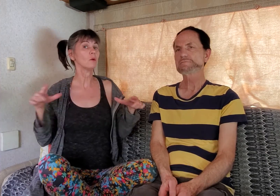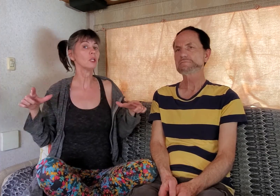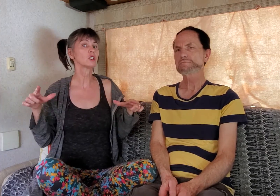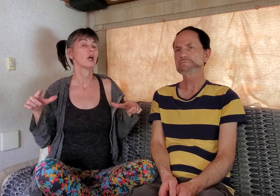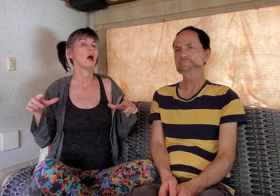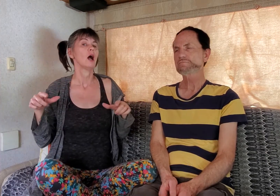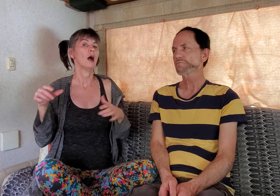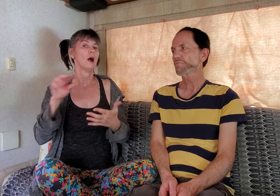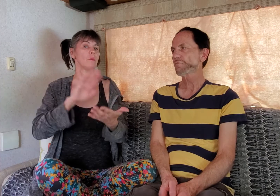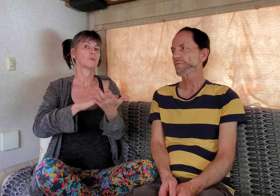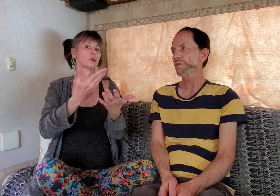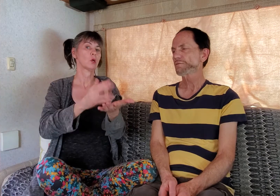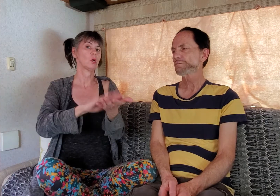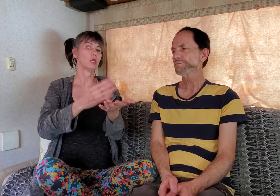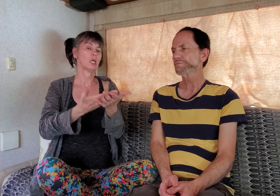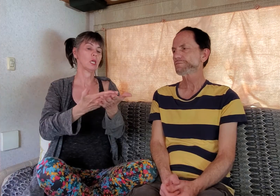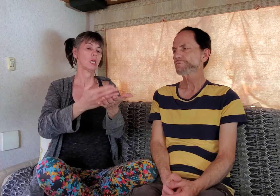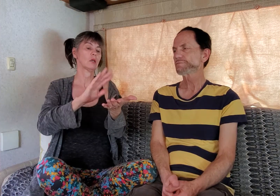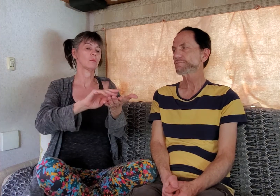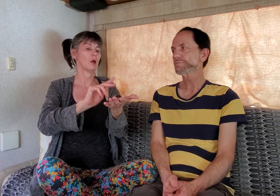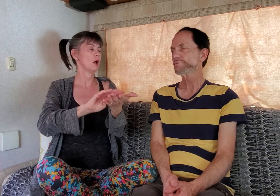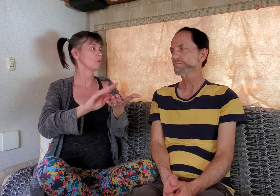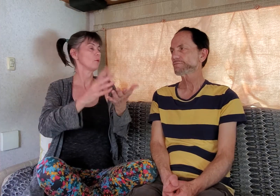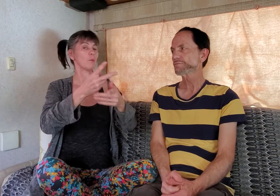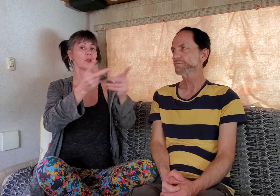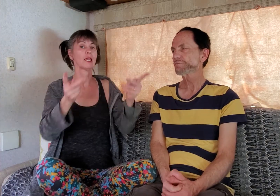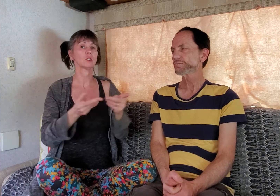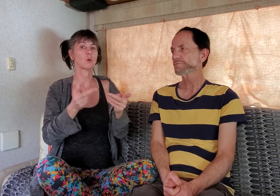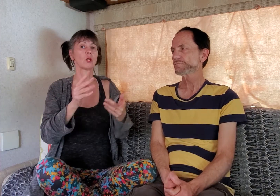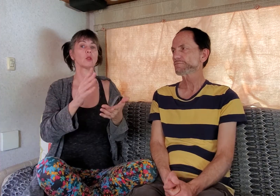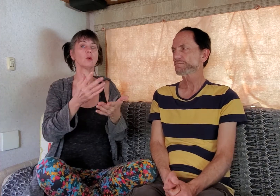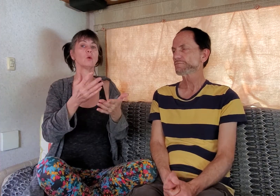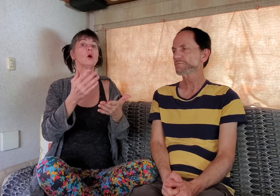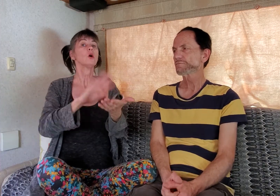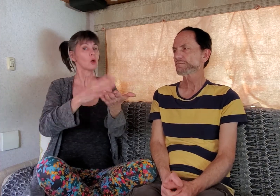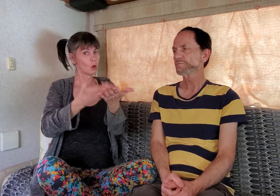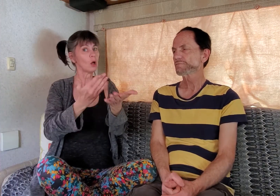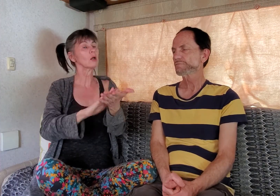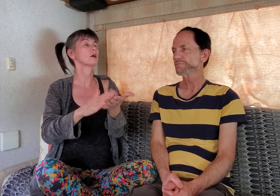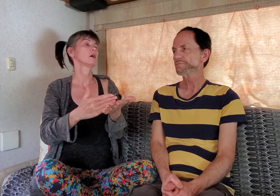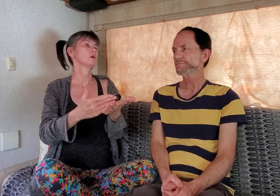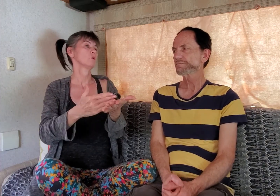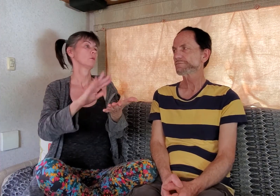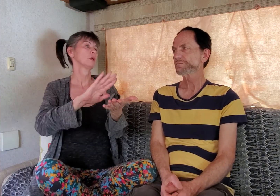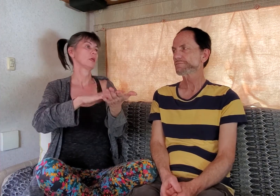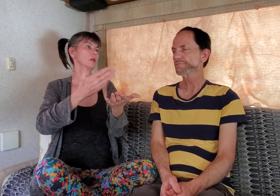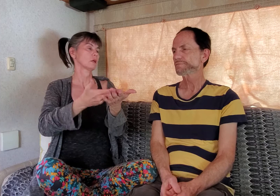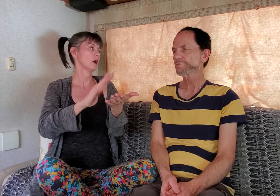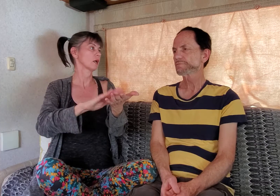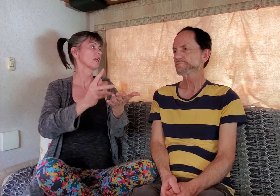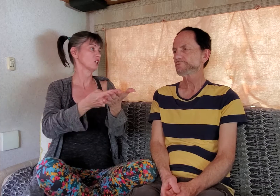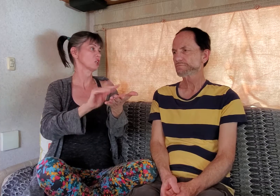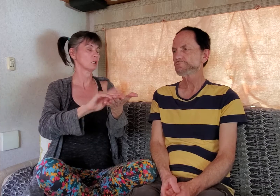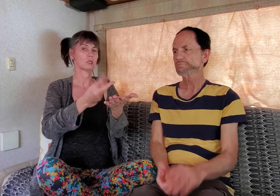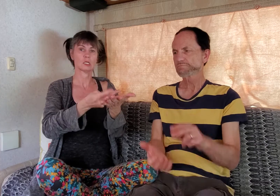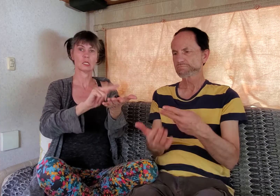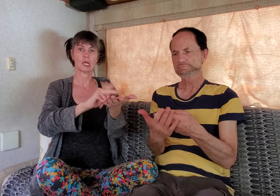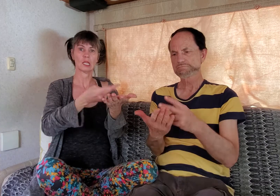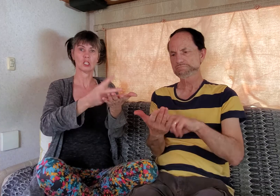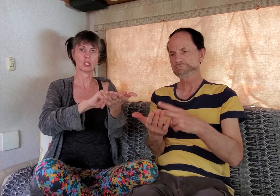language. So cooking, the place where you cook would be kitchen.